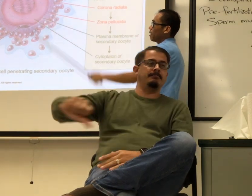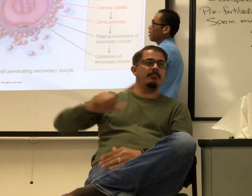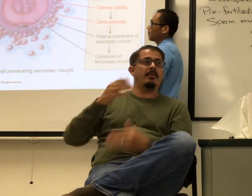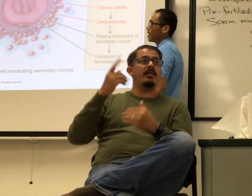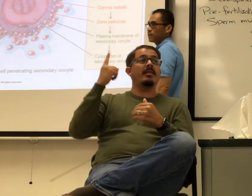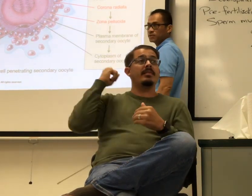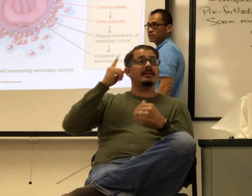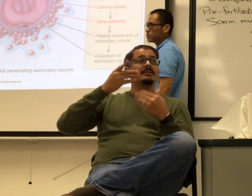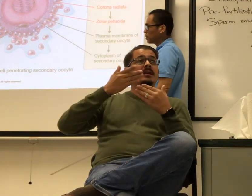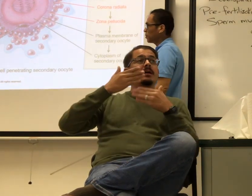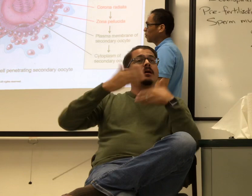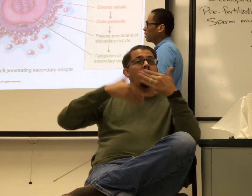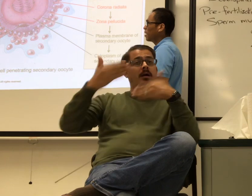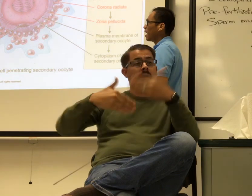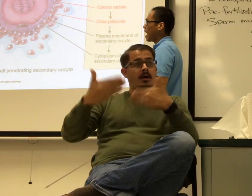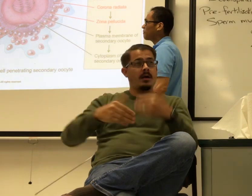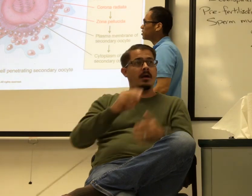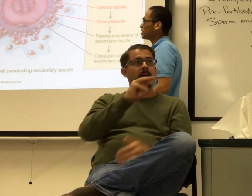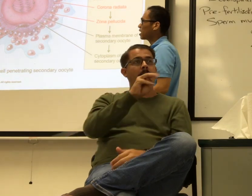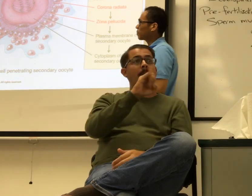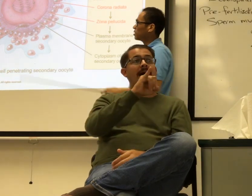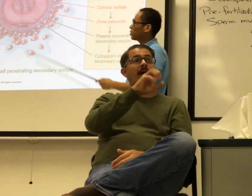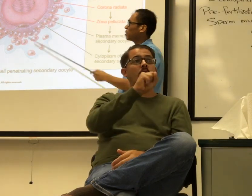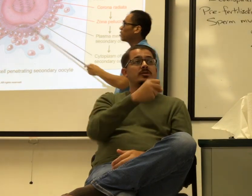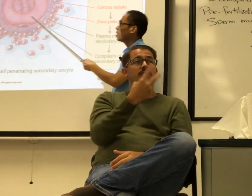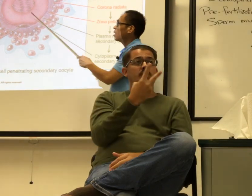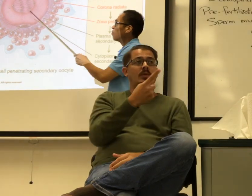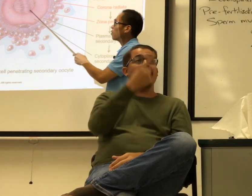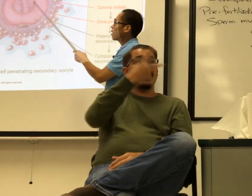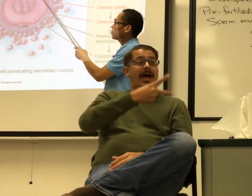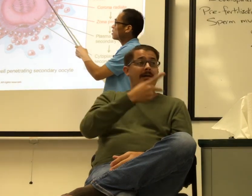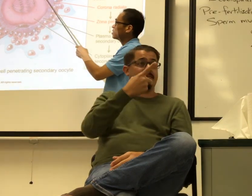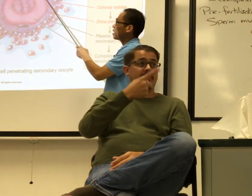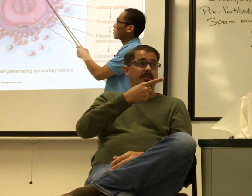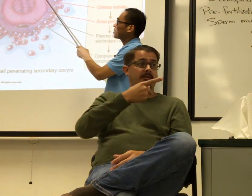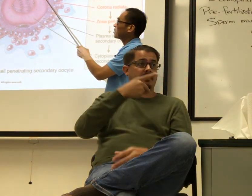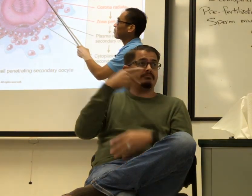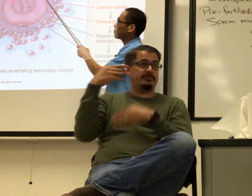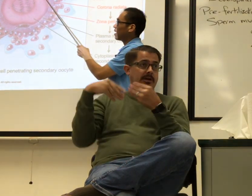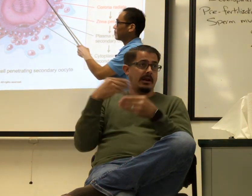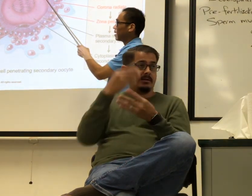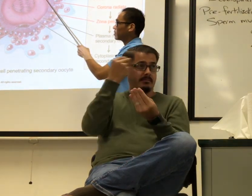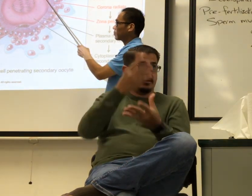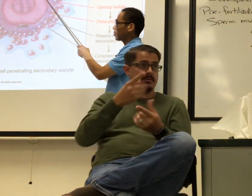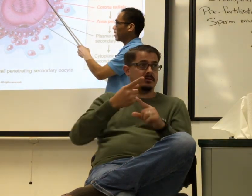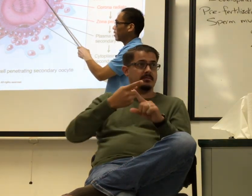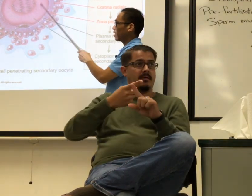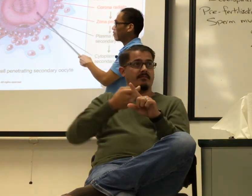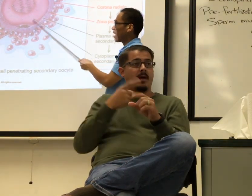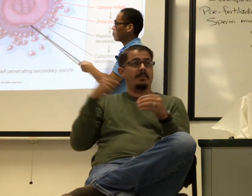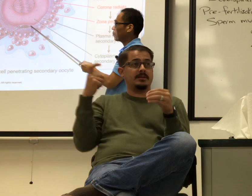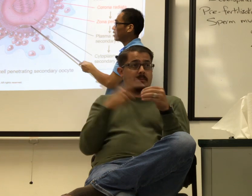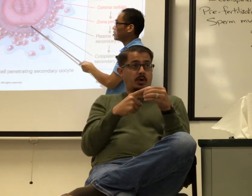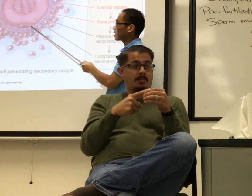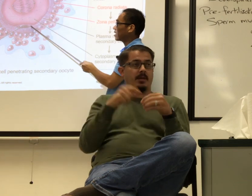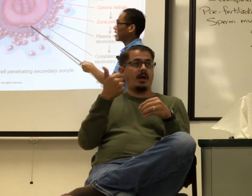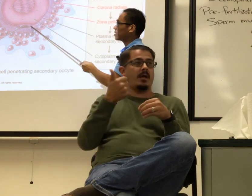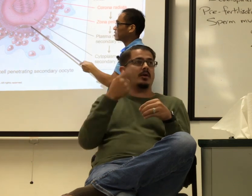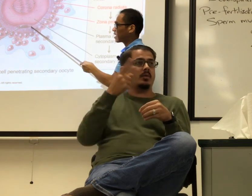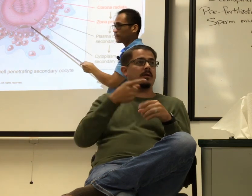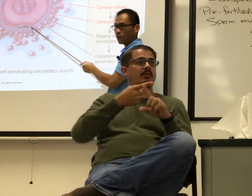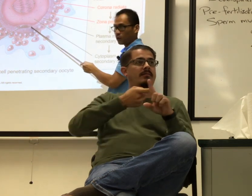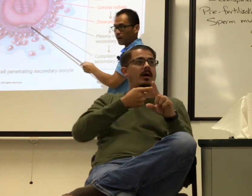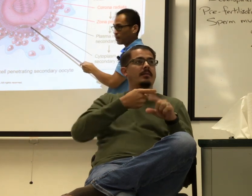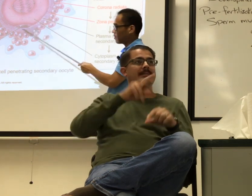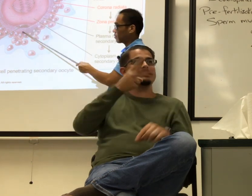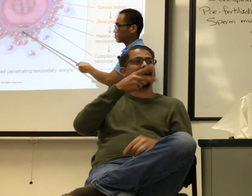complete meiosis II. Half the genetic material will go to the genetic material provided by the sperm head. The other half will be ejected as